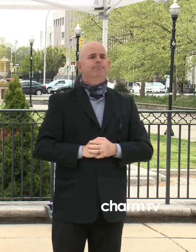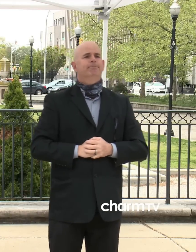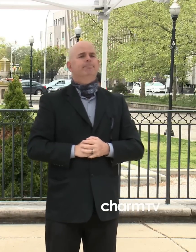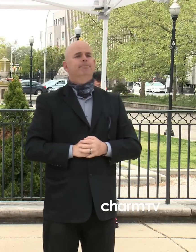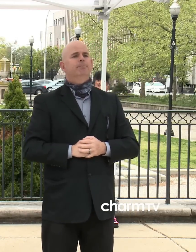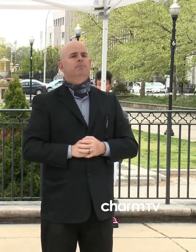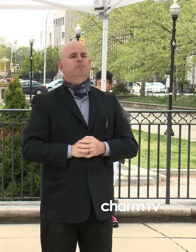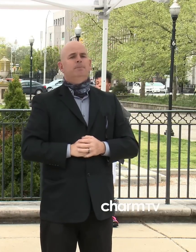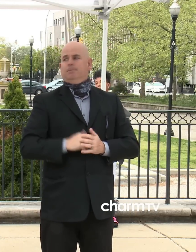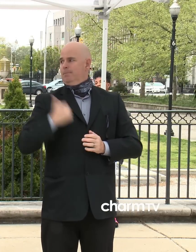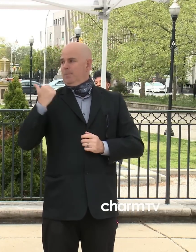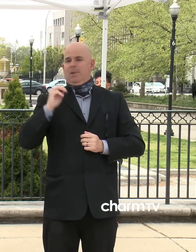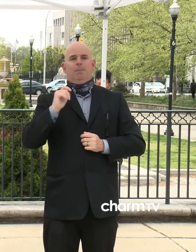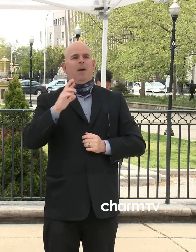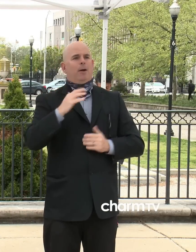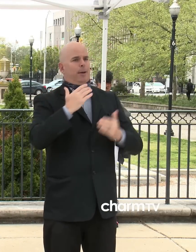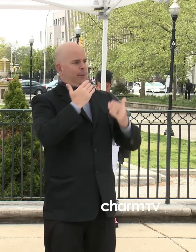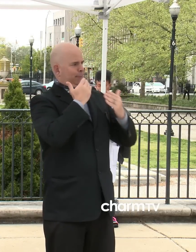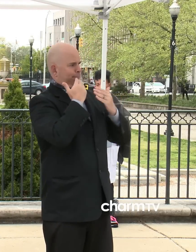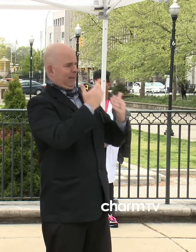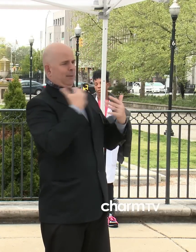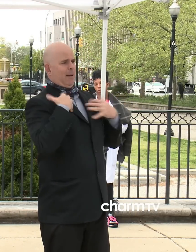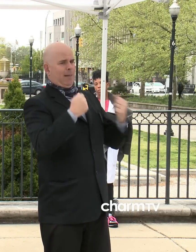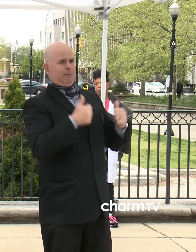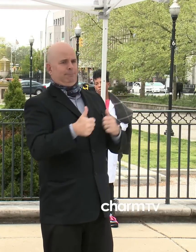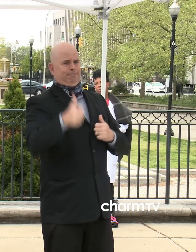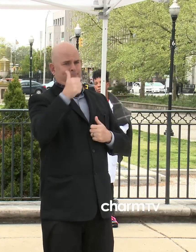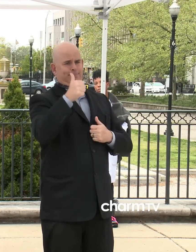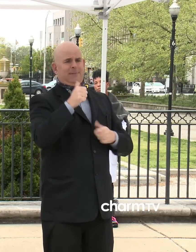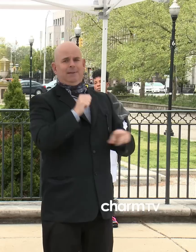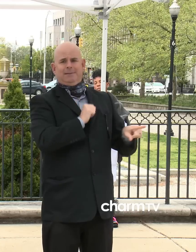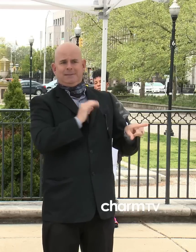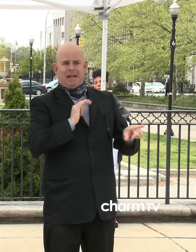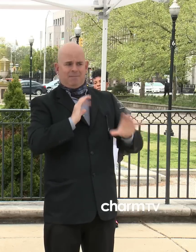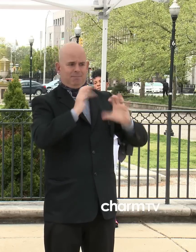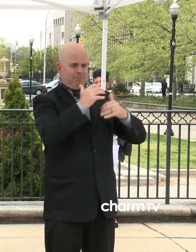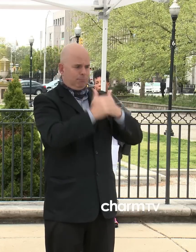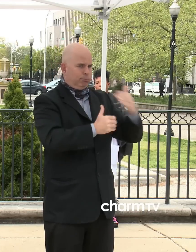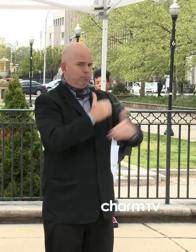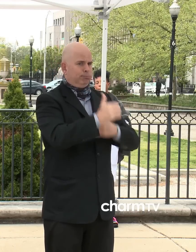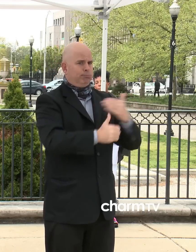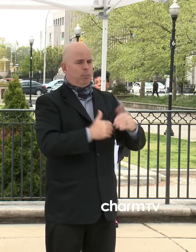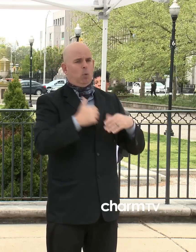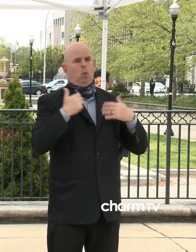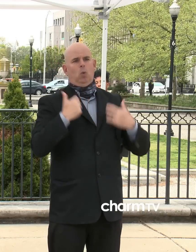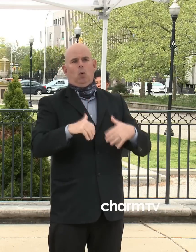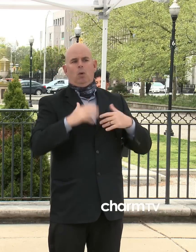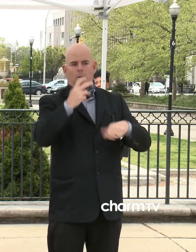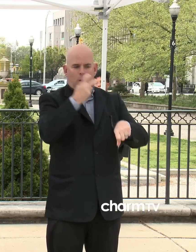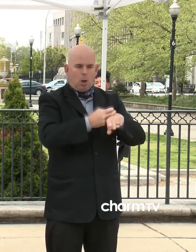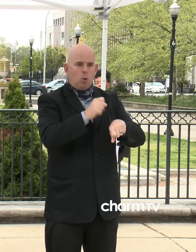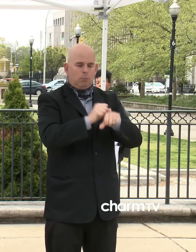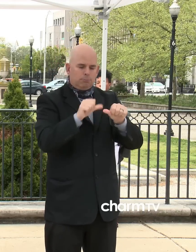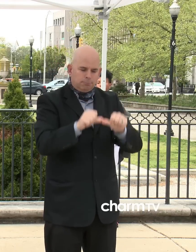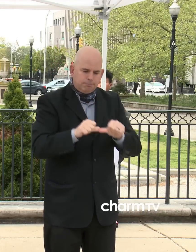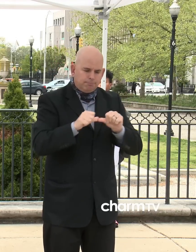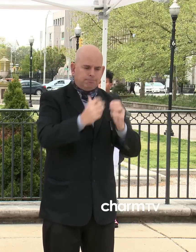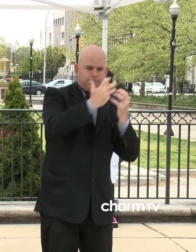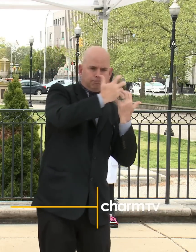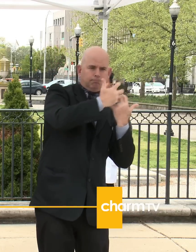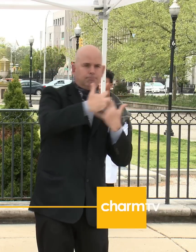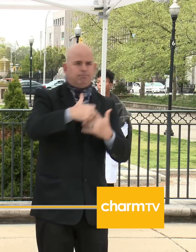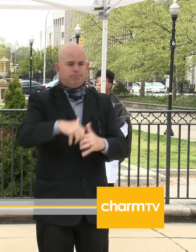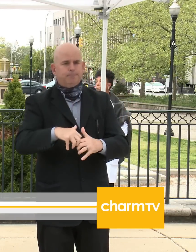Thank you, Dr. Zavasa, and all of your staff at the Health Department for all of the hard work in safeguarding our city. Next, I want to share with you the